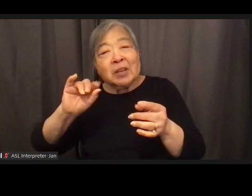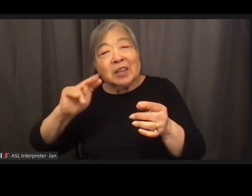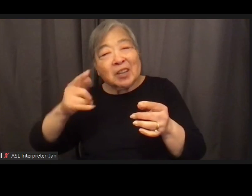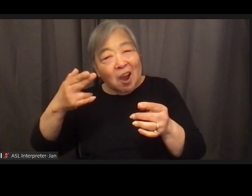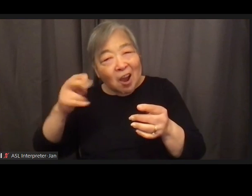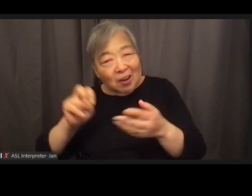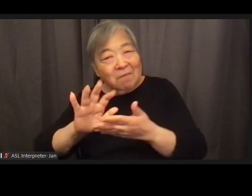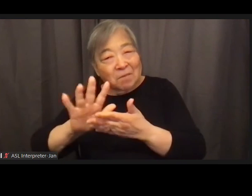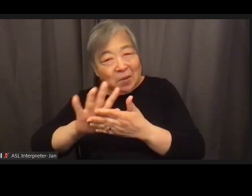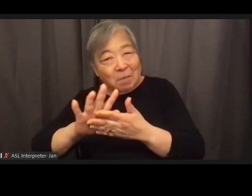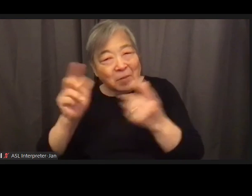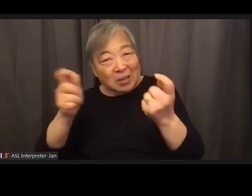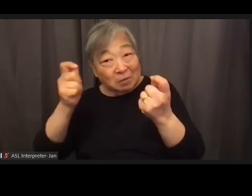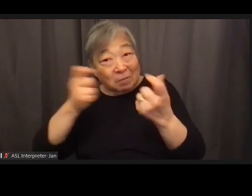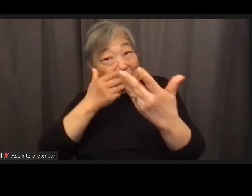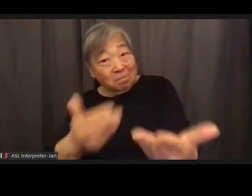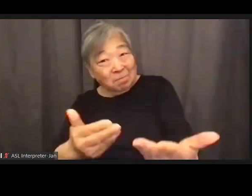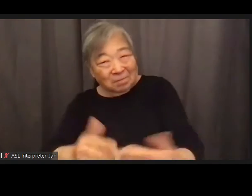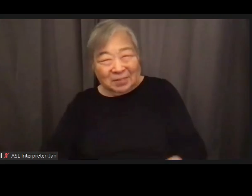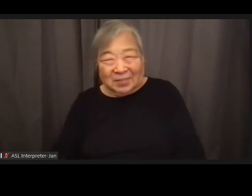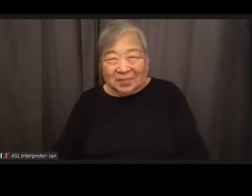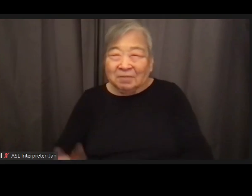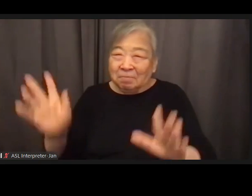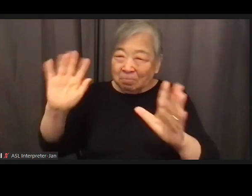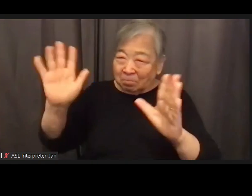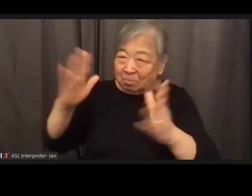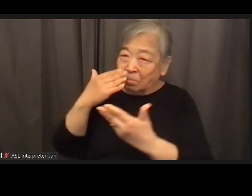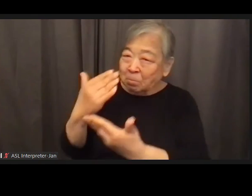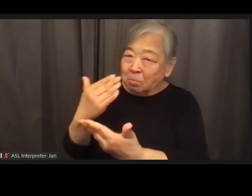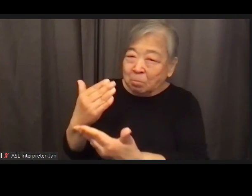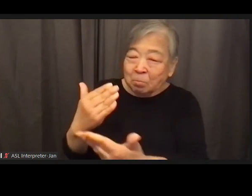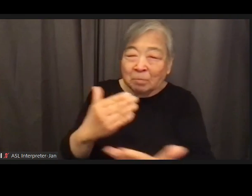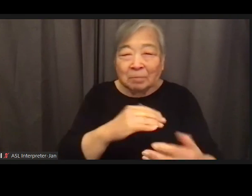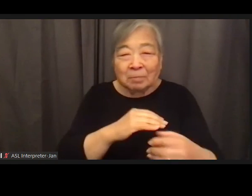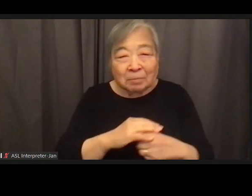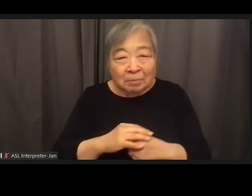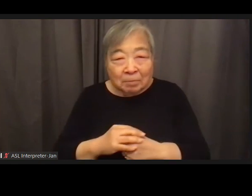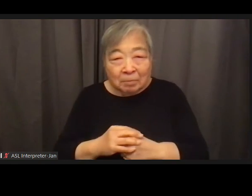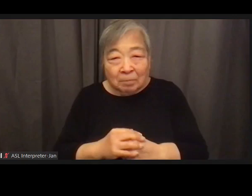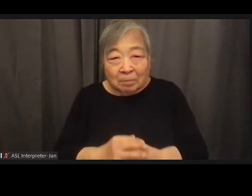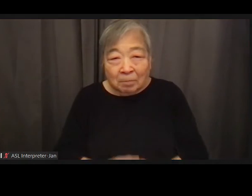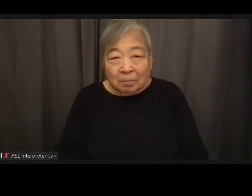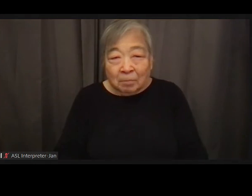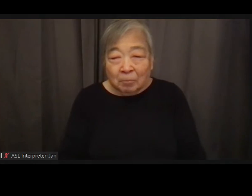Okay. Thank you, everybody. Bye. Thank you. Thank you all. Thank you. Thank you.